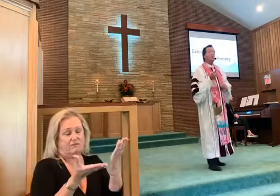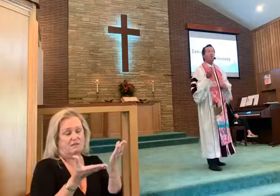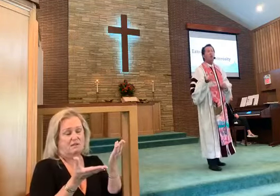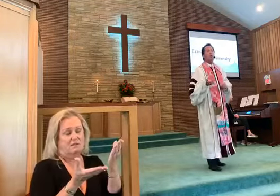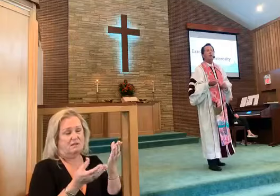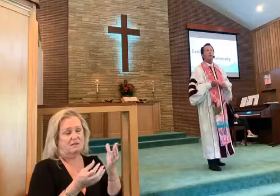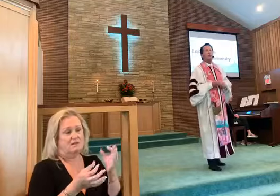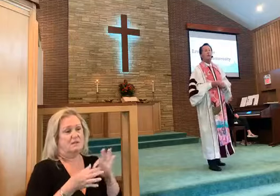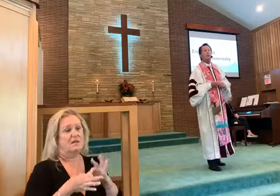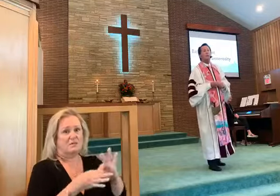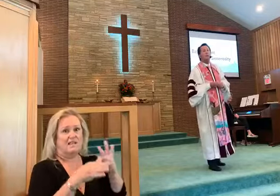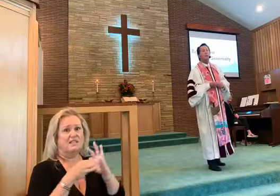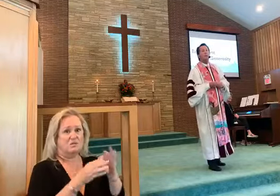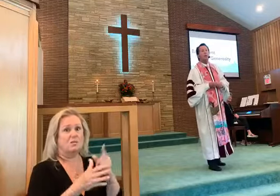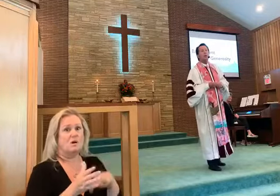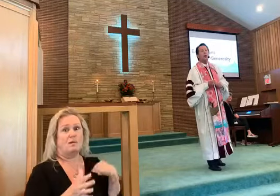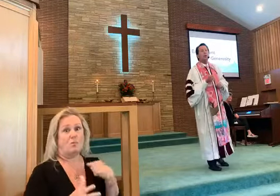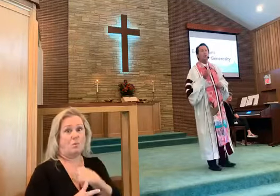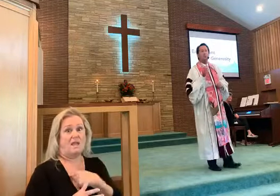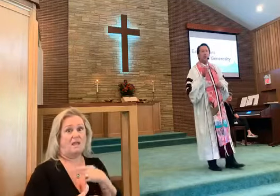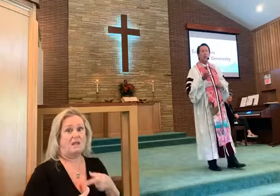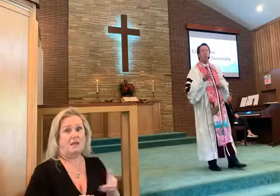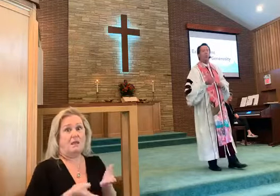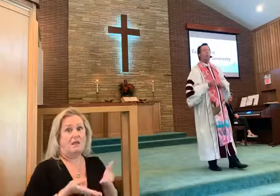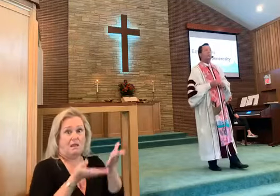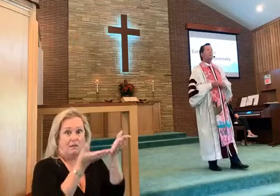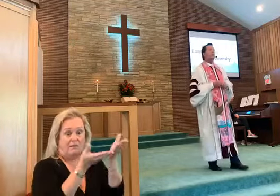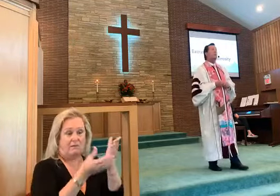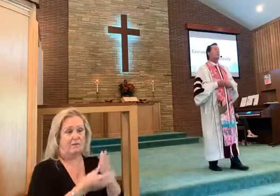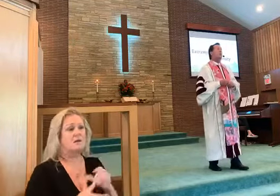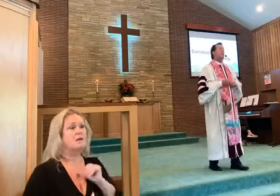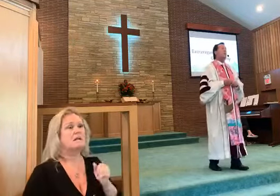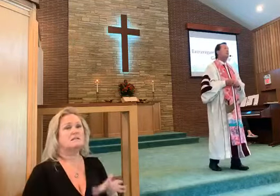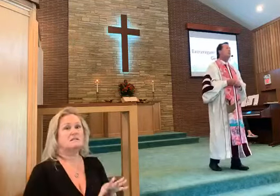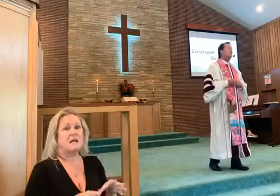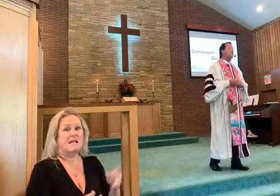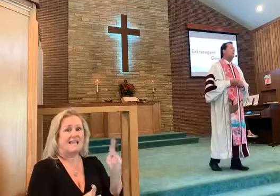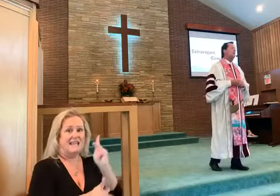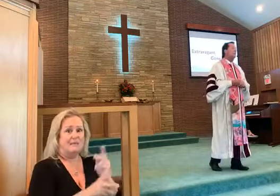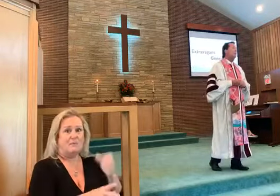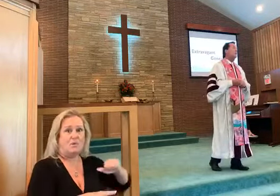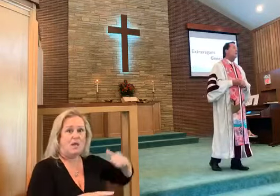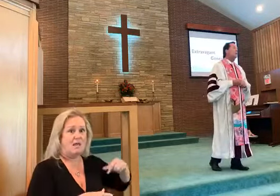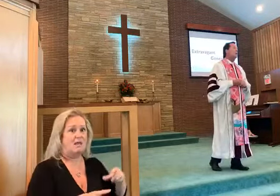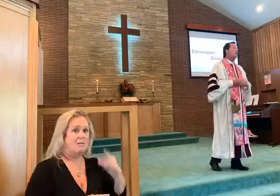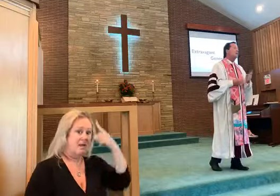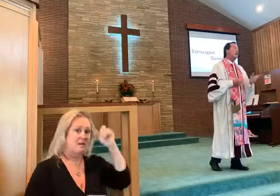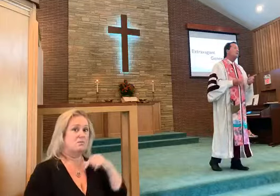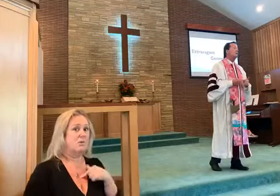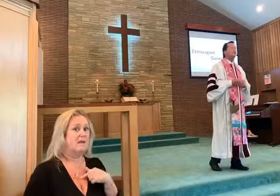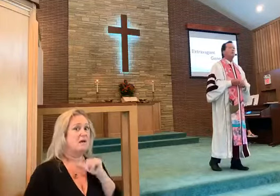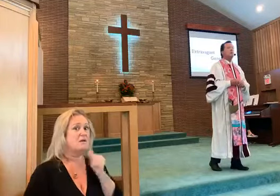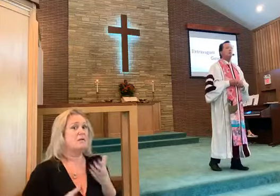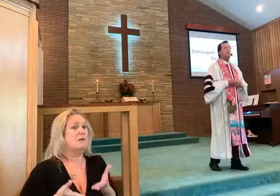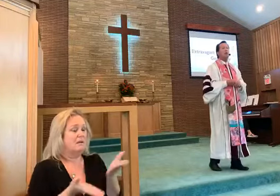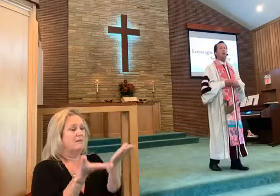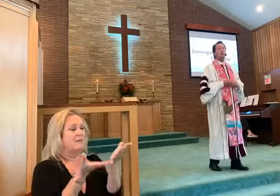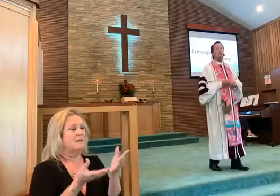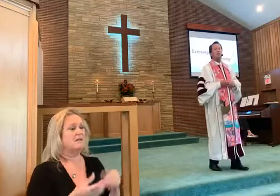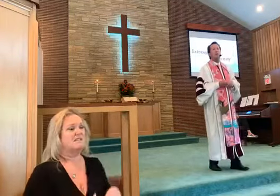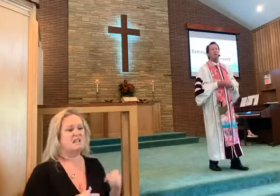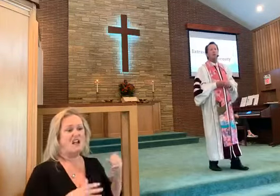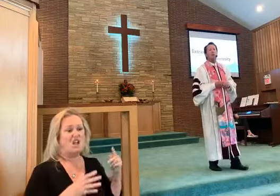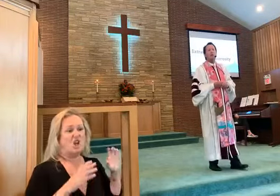in relation to what we give. God doesn't withhold because we withhold. God doesn't curse